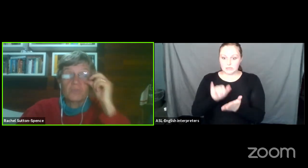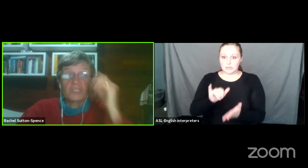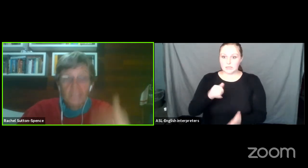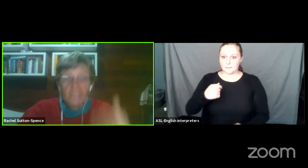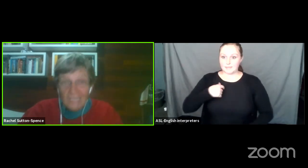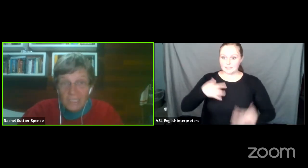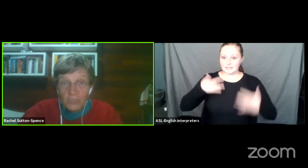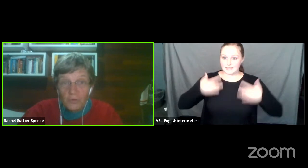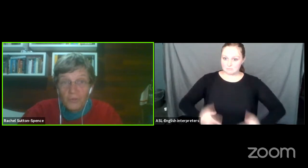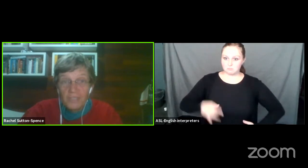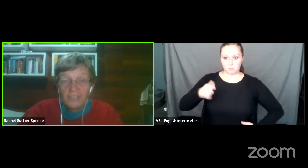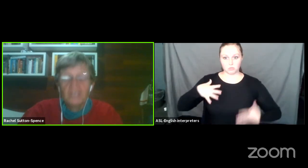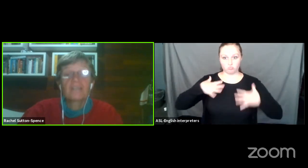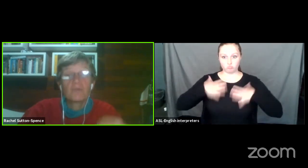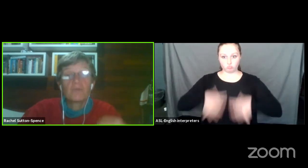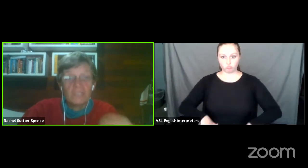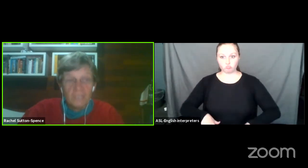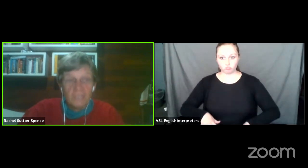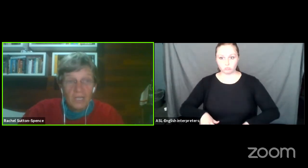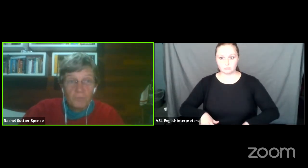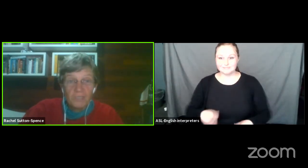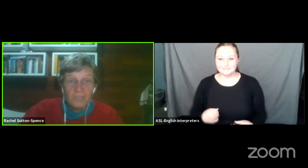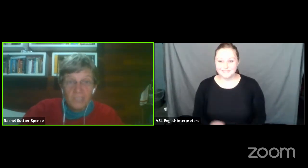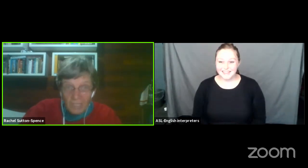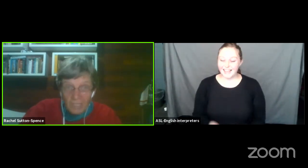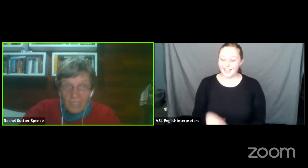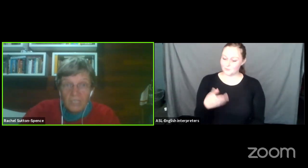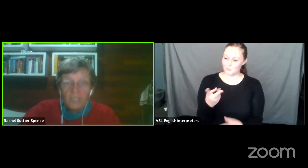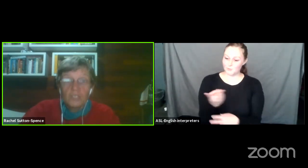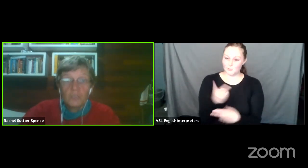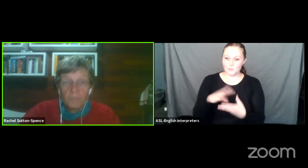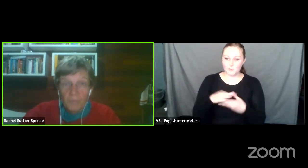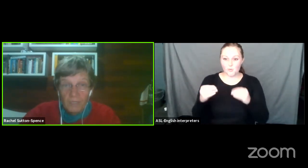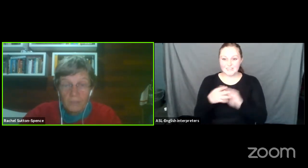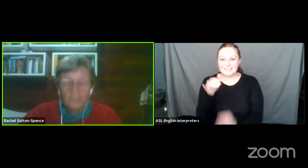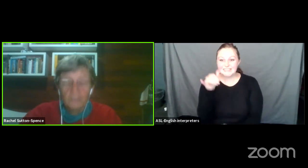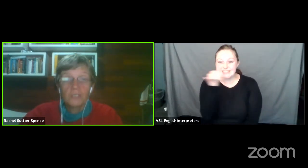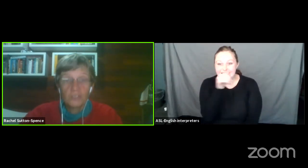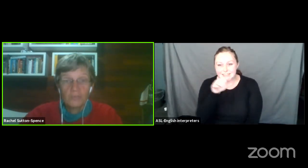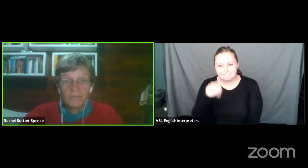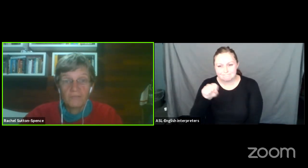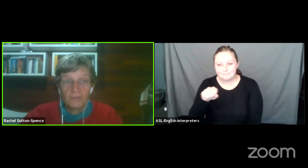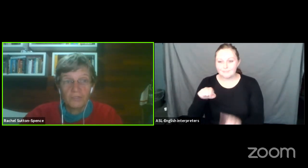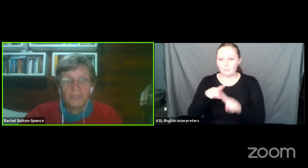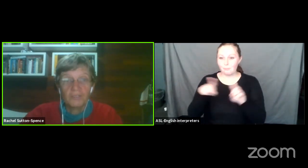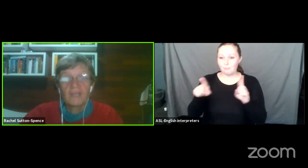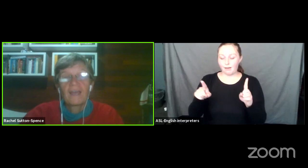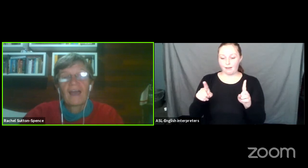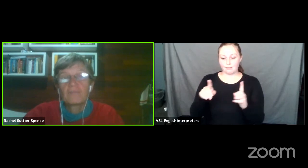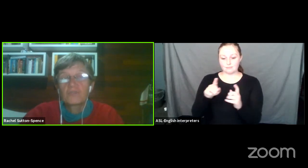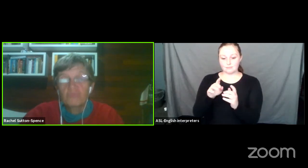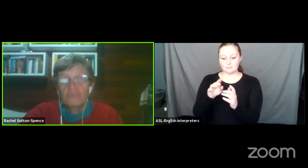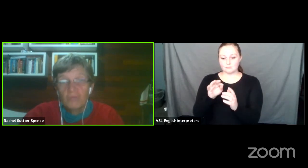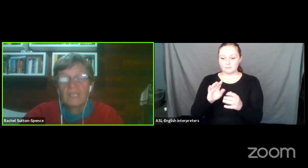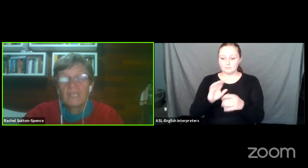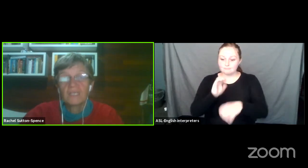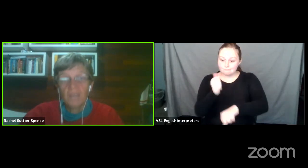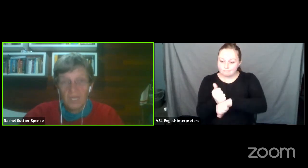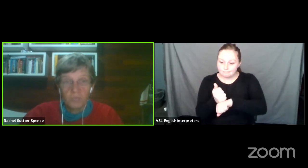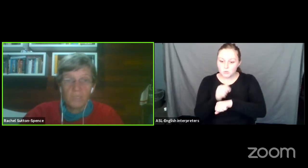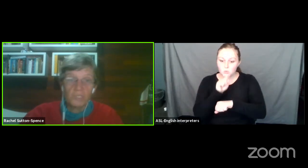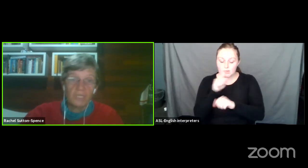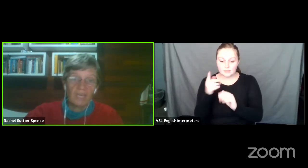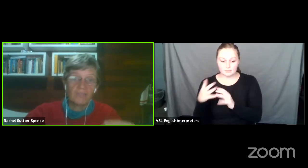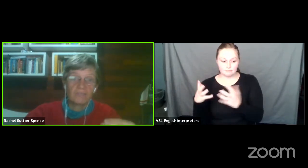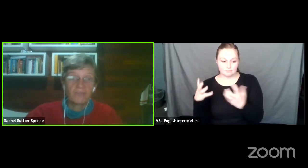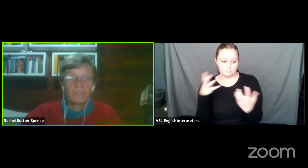these were silly stories. They were designed particularly to appeal to deaf children. And it was really